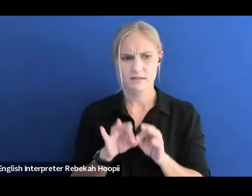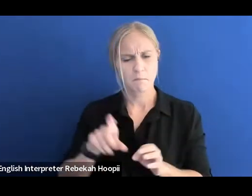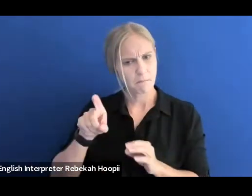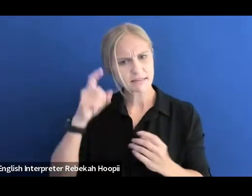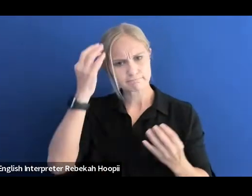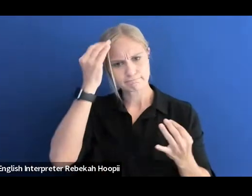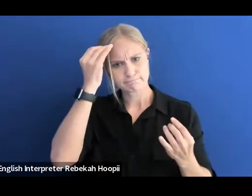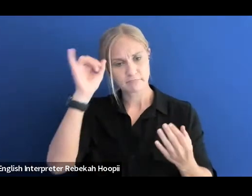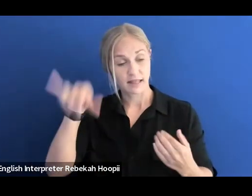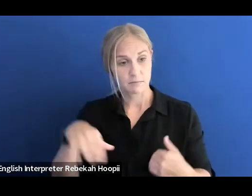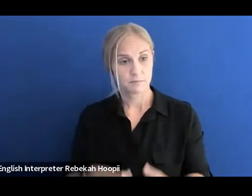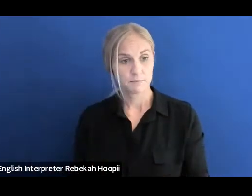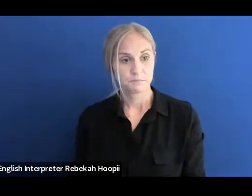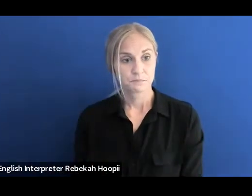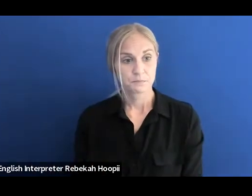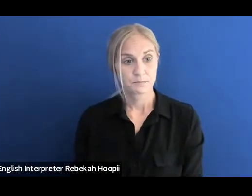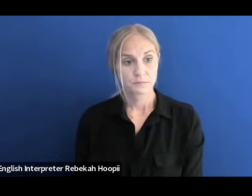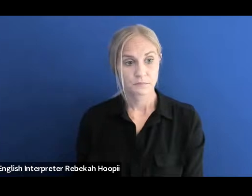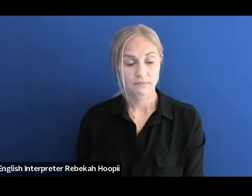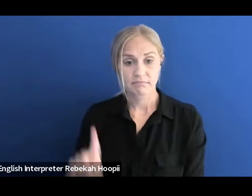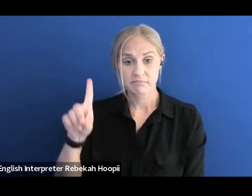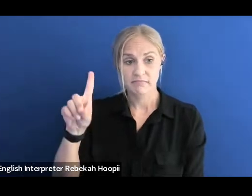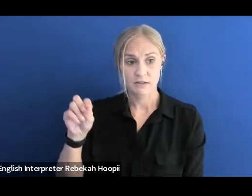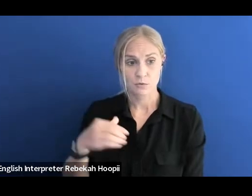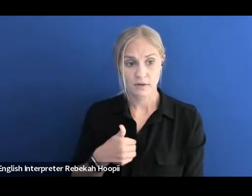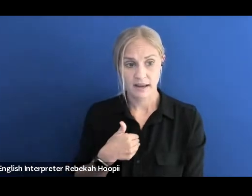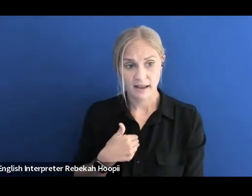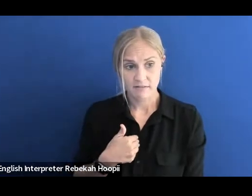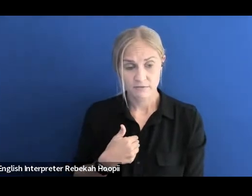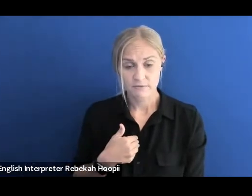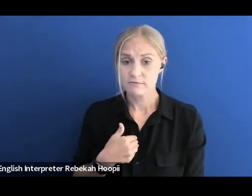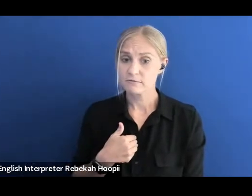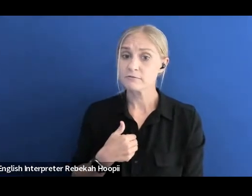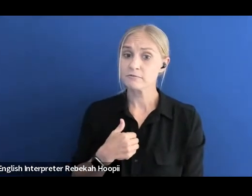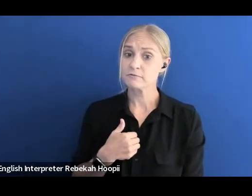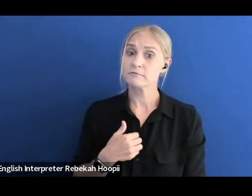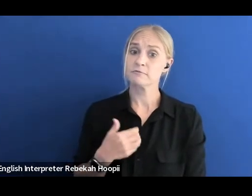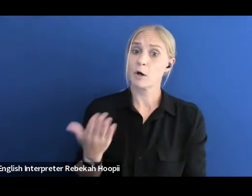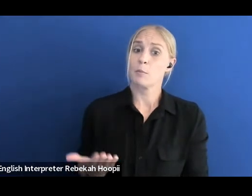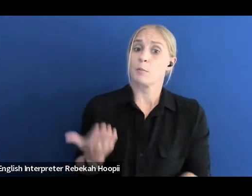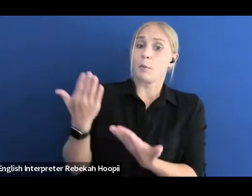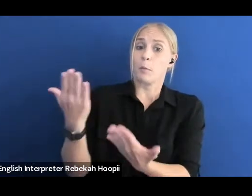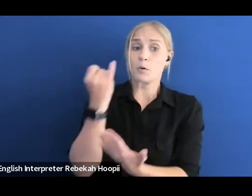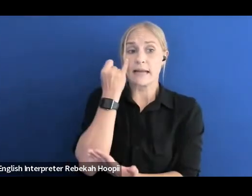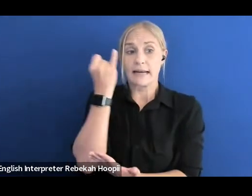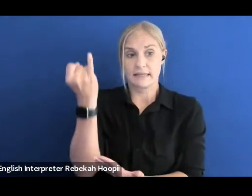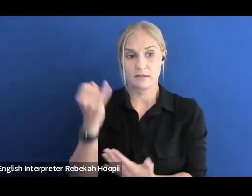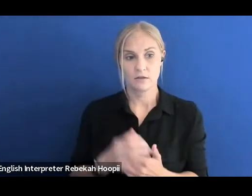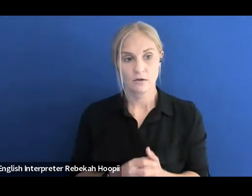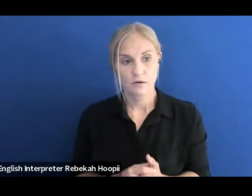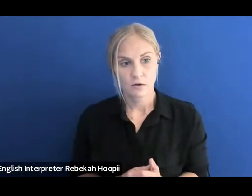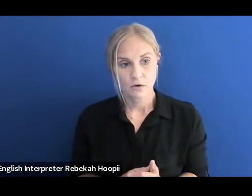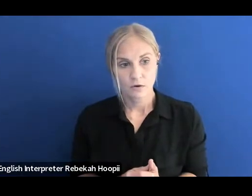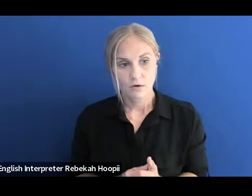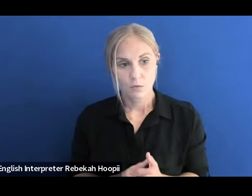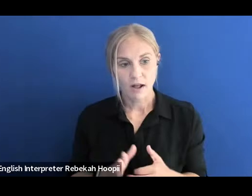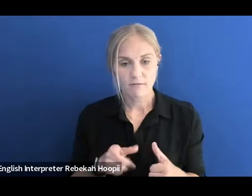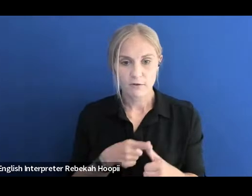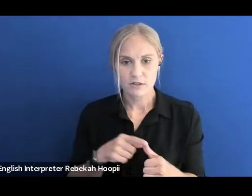So I do have a proposal for, let me comment first on the